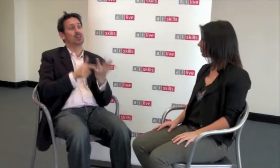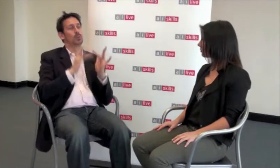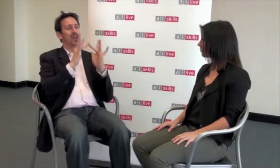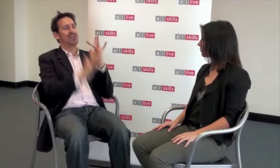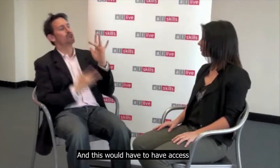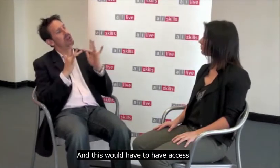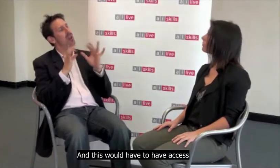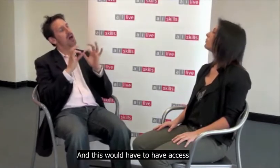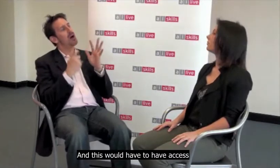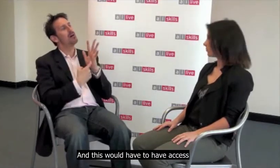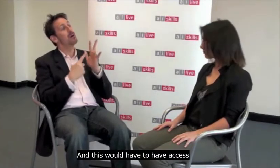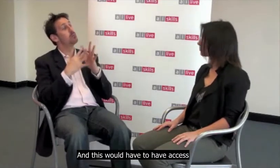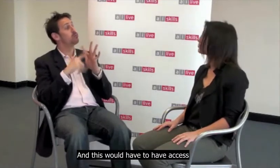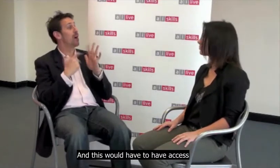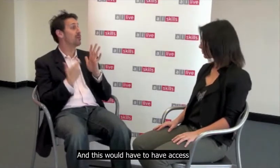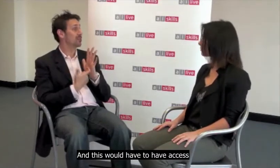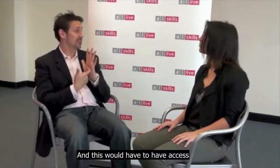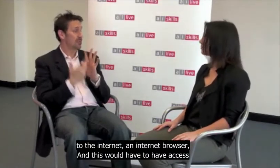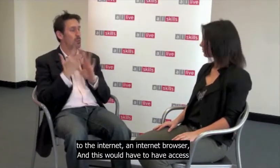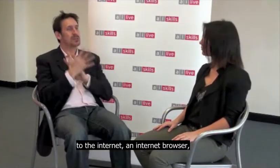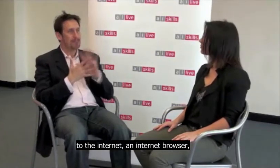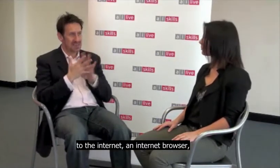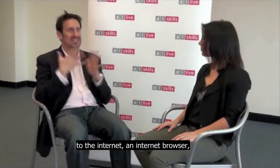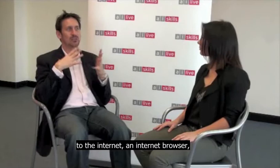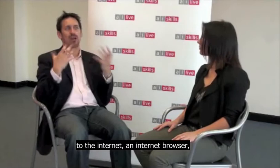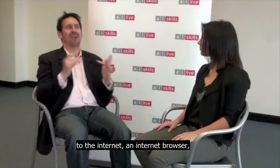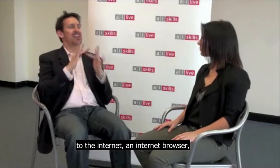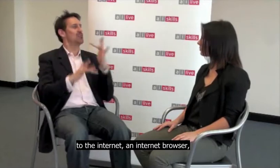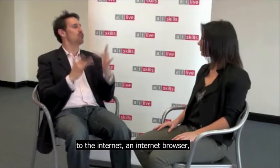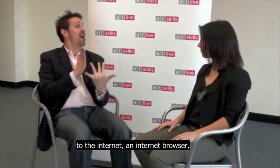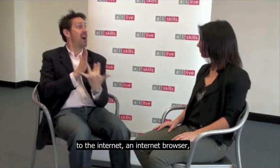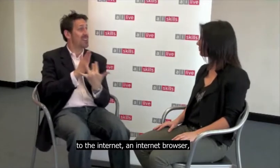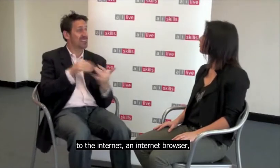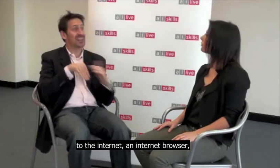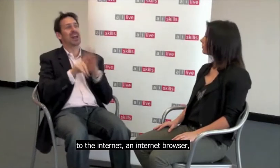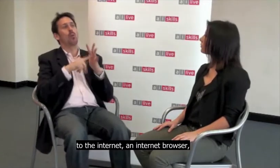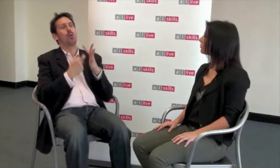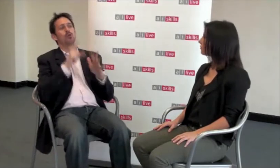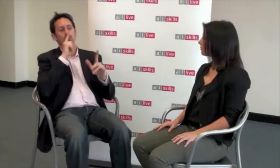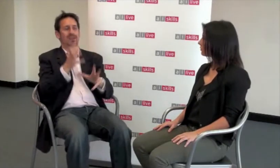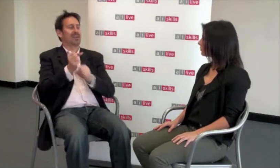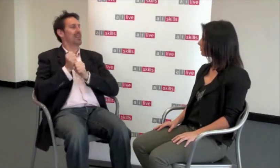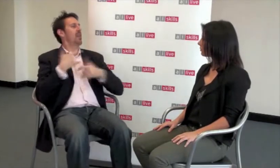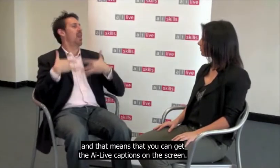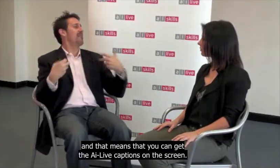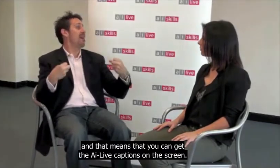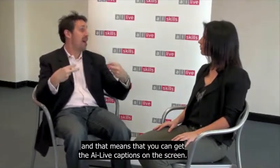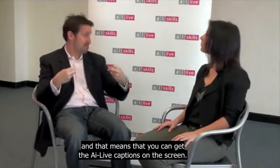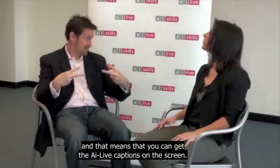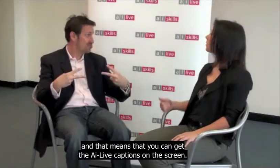And this would have to have access to the internet, an internet browser, and that means that you can get